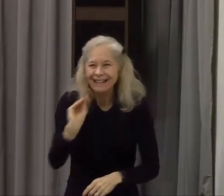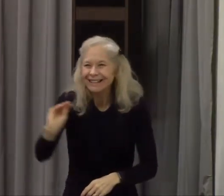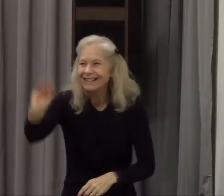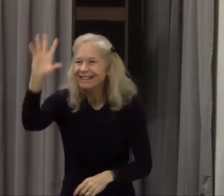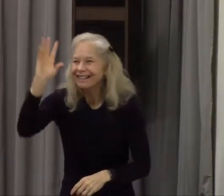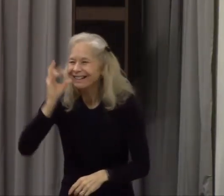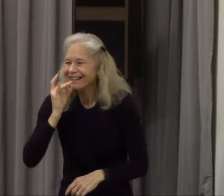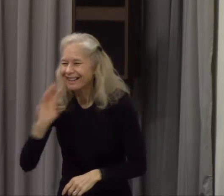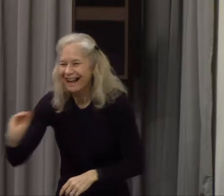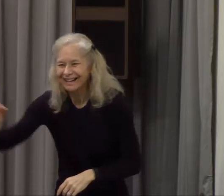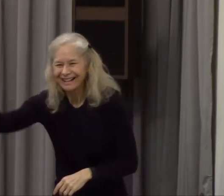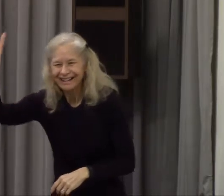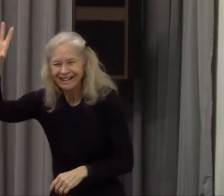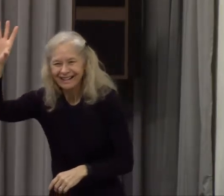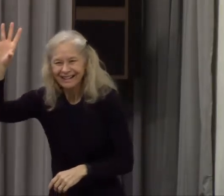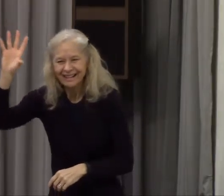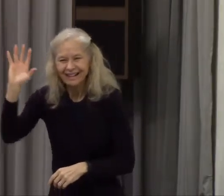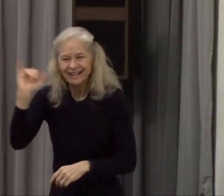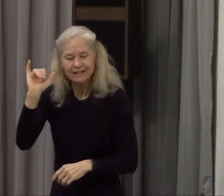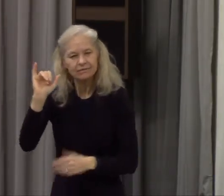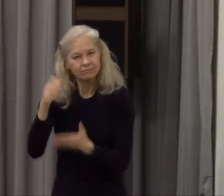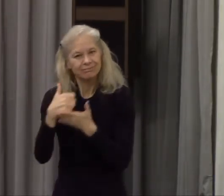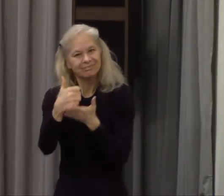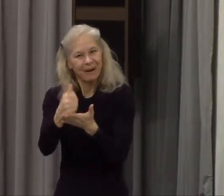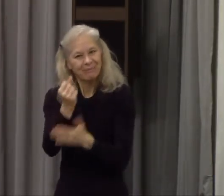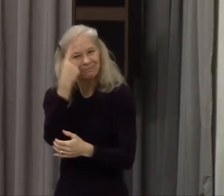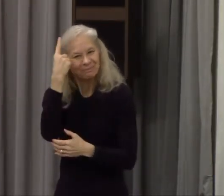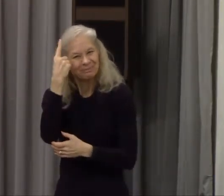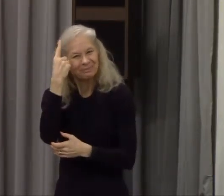I like that. What else can we learn?